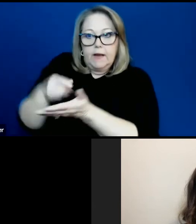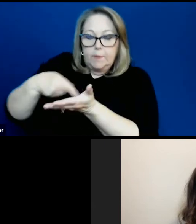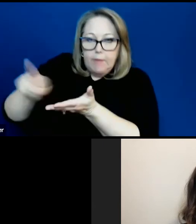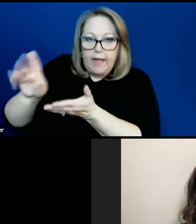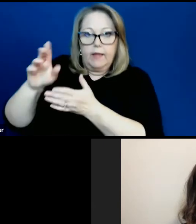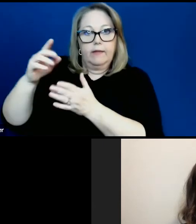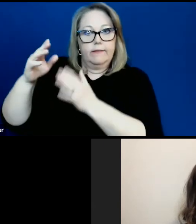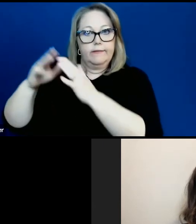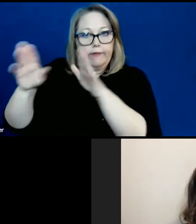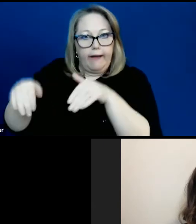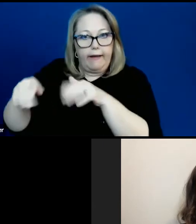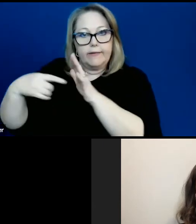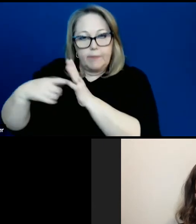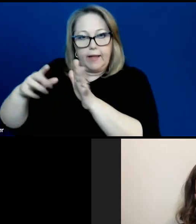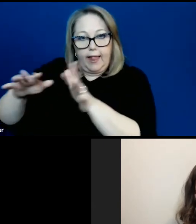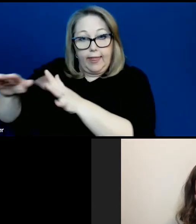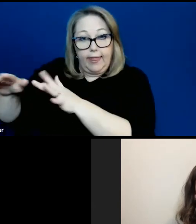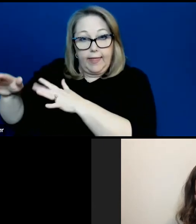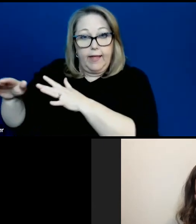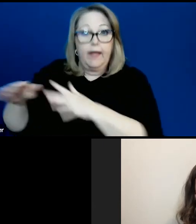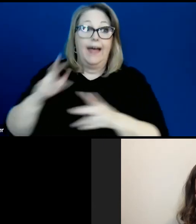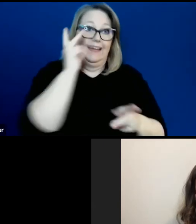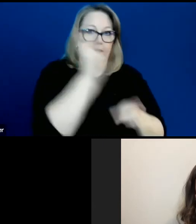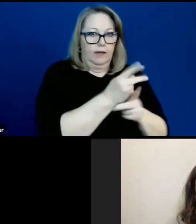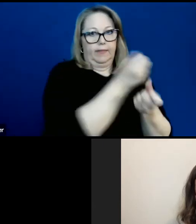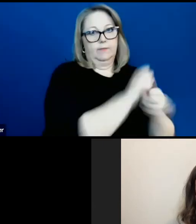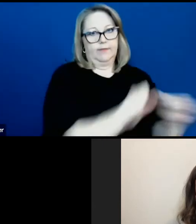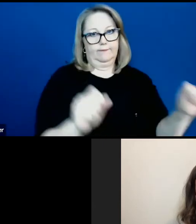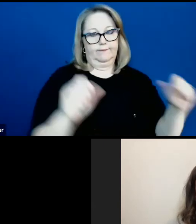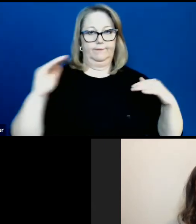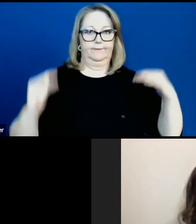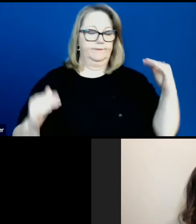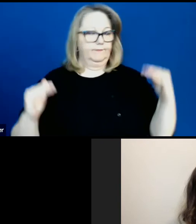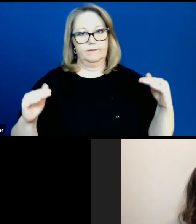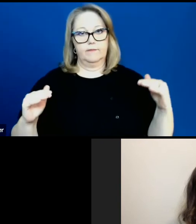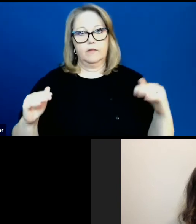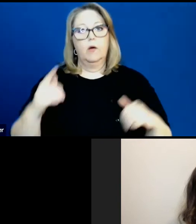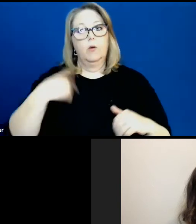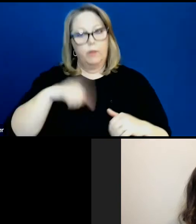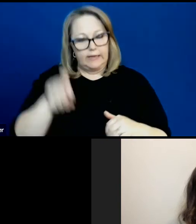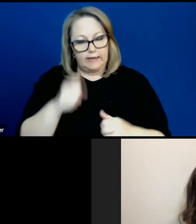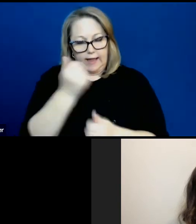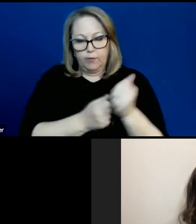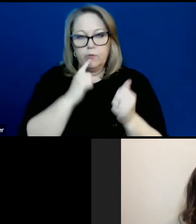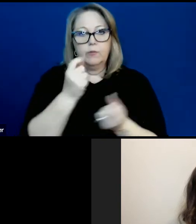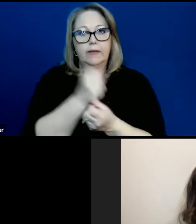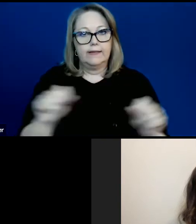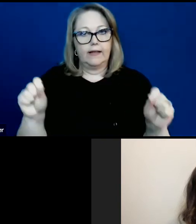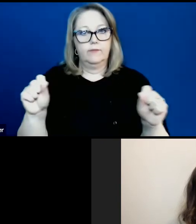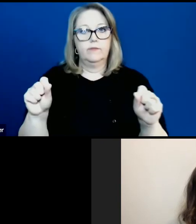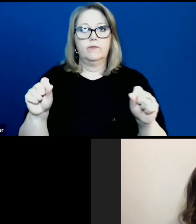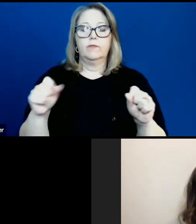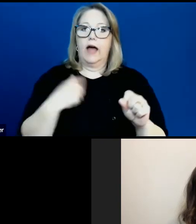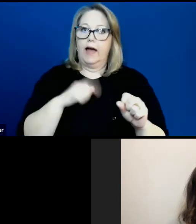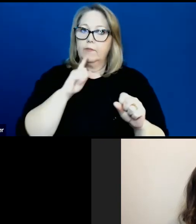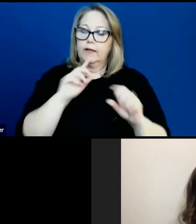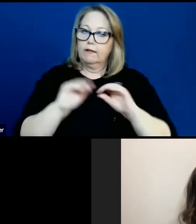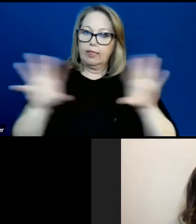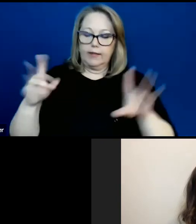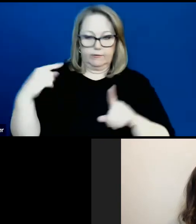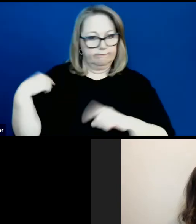with the balance comes a great responsibility for everyone in the state to do what they can to be safe. I've been very clear this whole